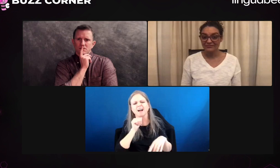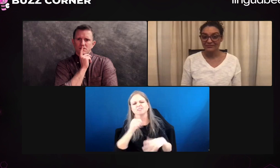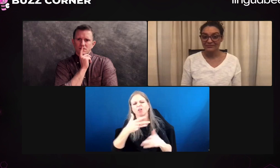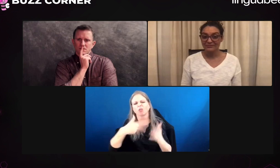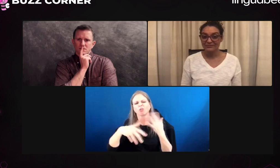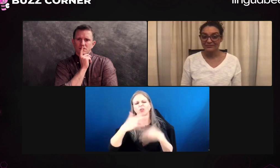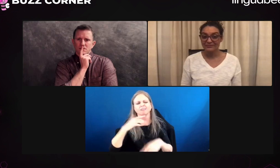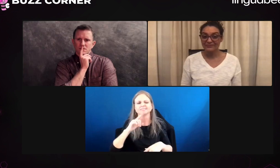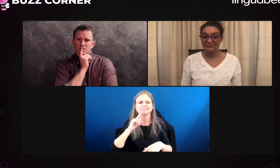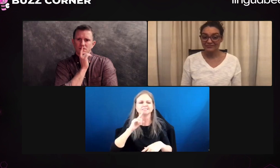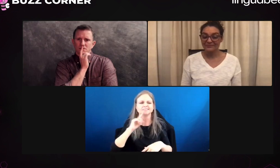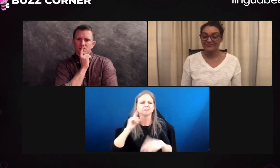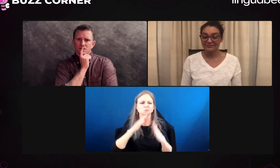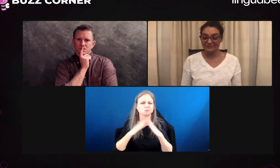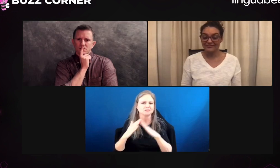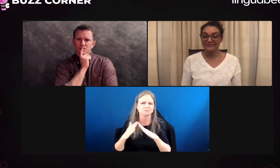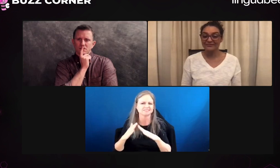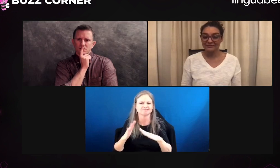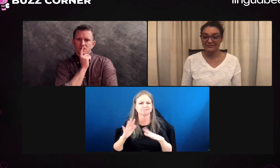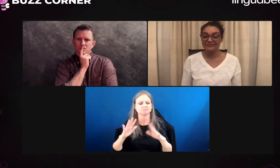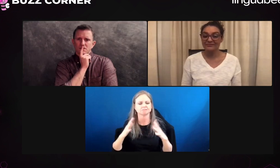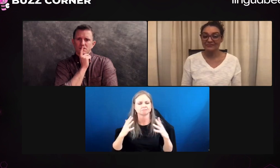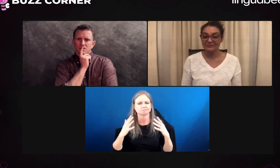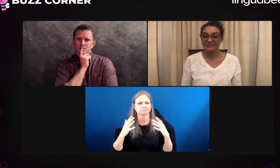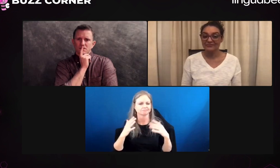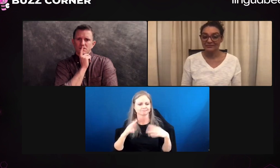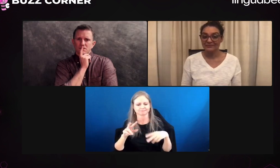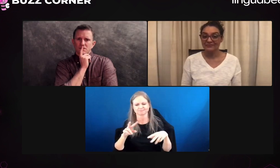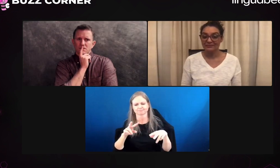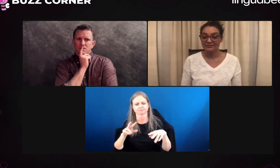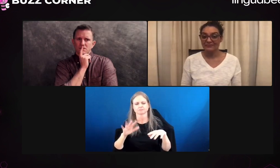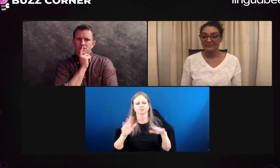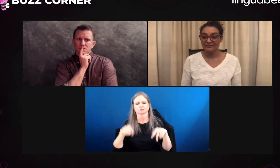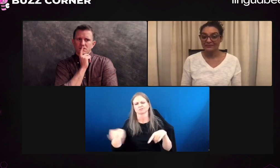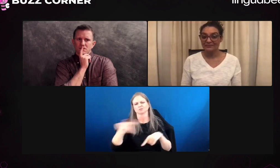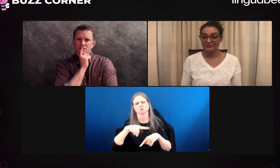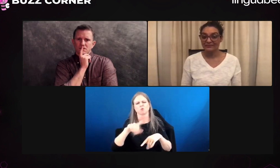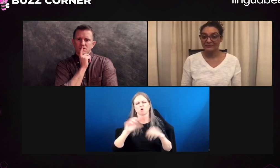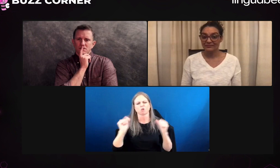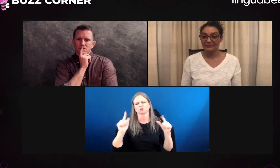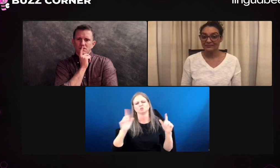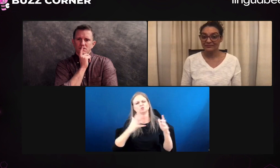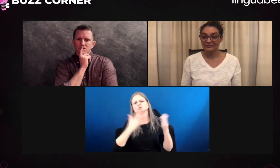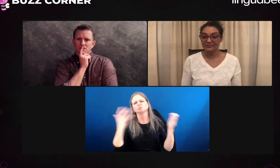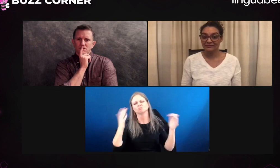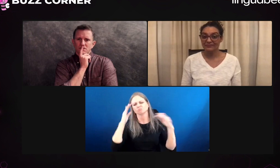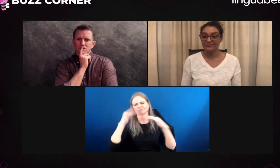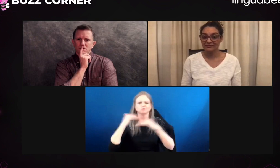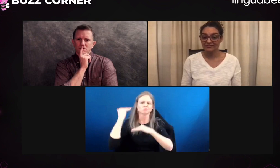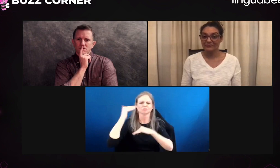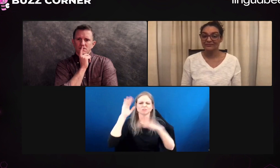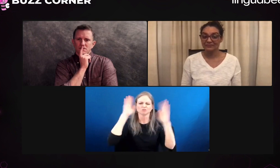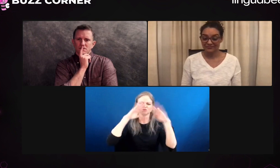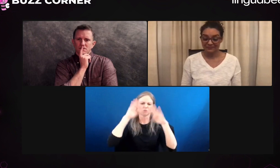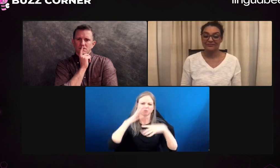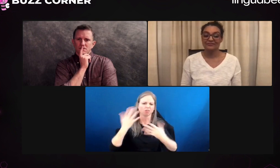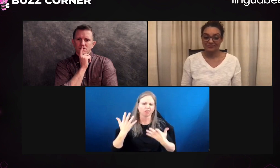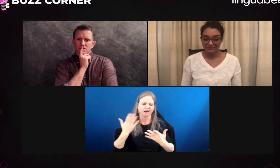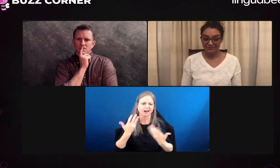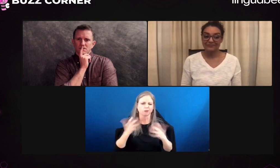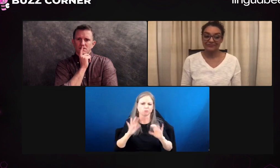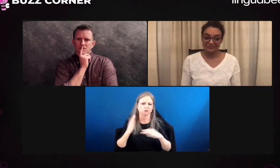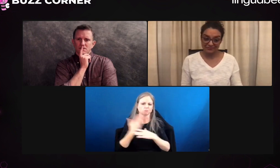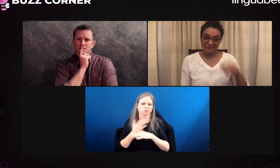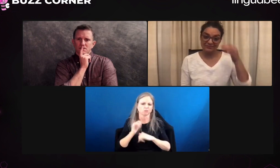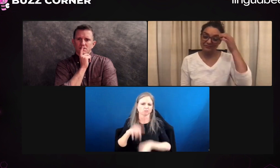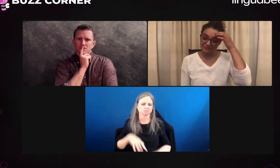down on the deaf community or deaf people like that, to say, oh, I'm not hanging out in the deaf community. Deaf people are